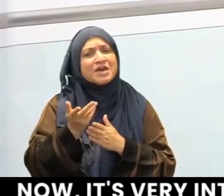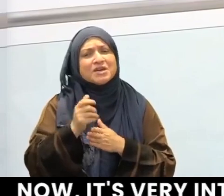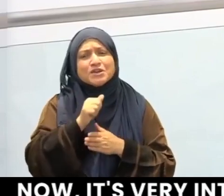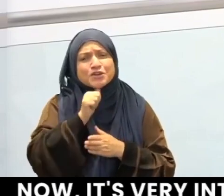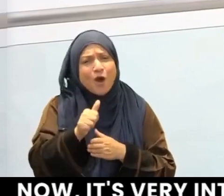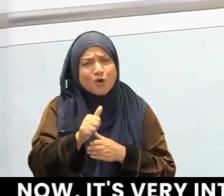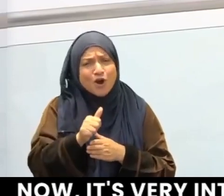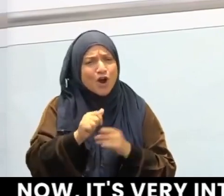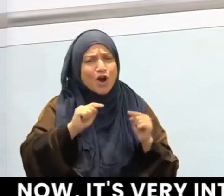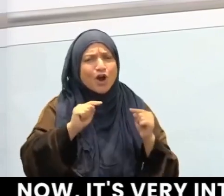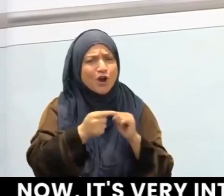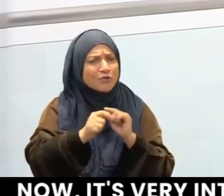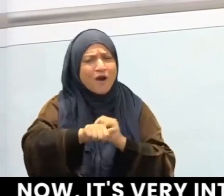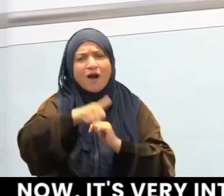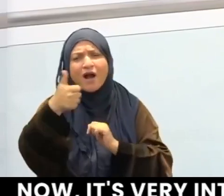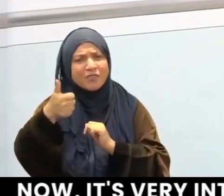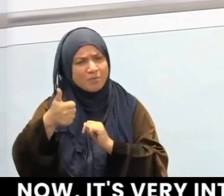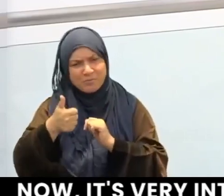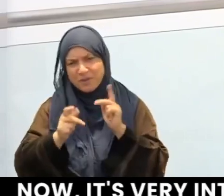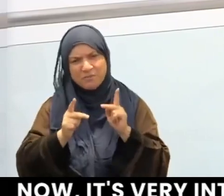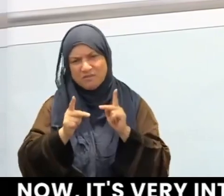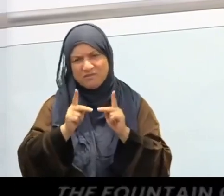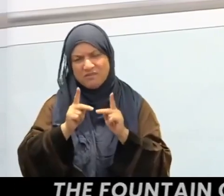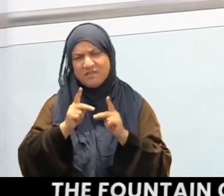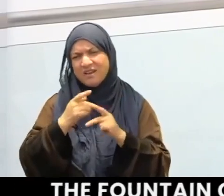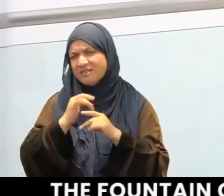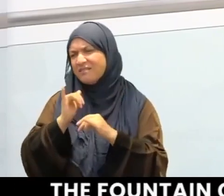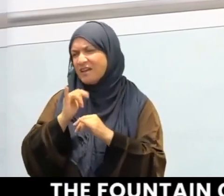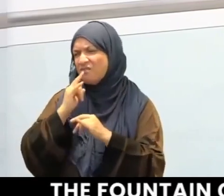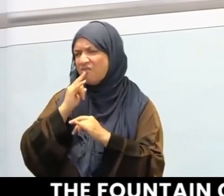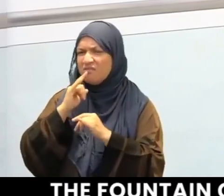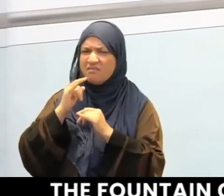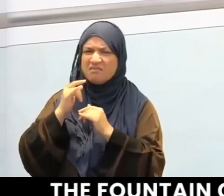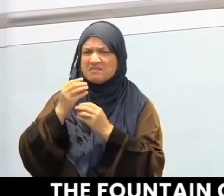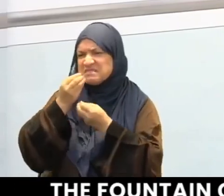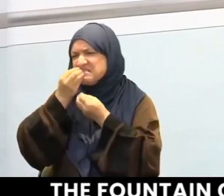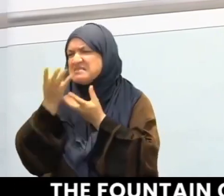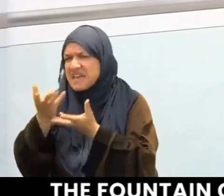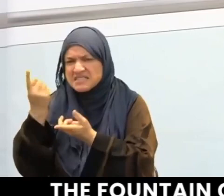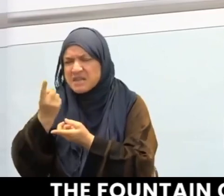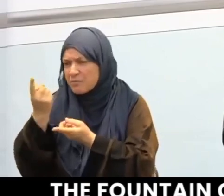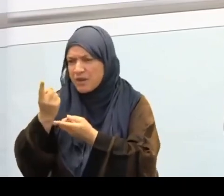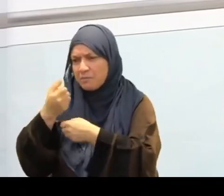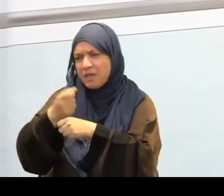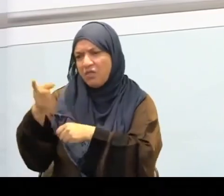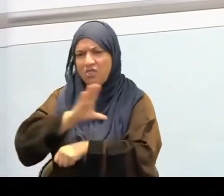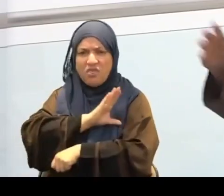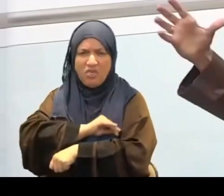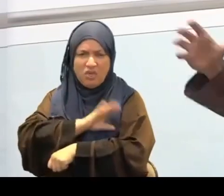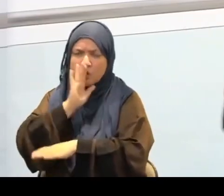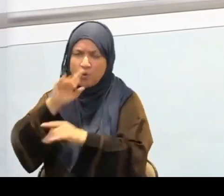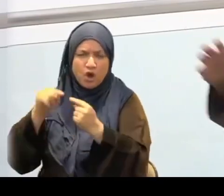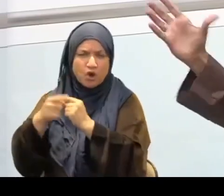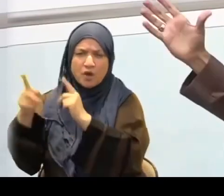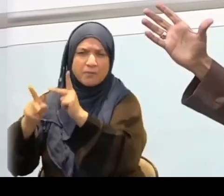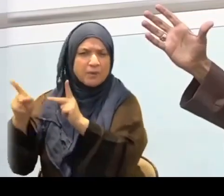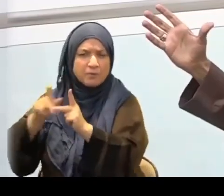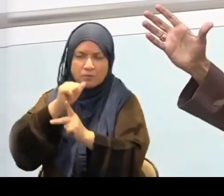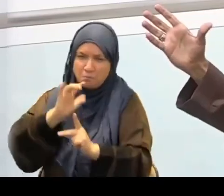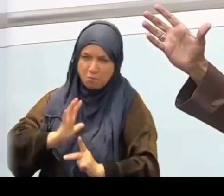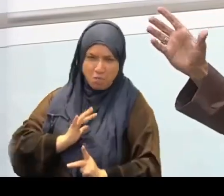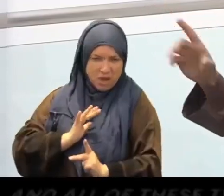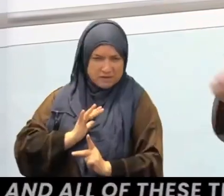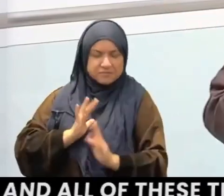interesting, is that there are two fountains. The fountain of sidq, the fountain of truthfulness, and the fountain of hayat, which is